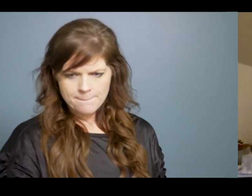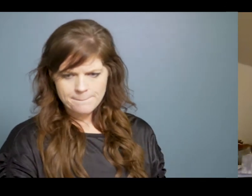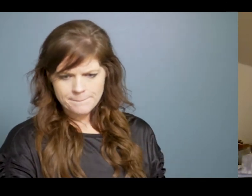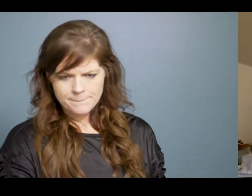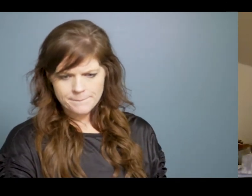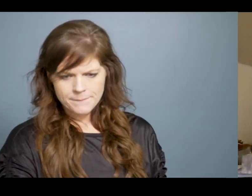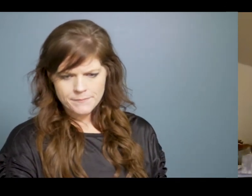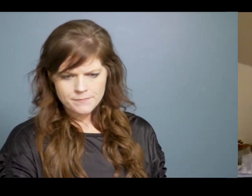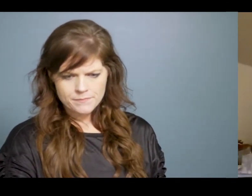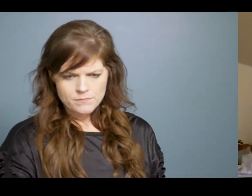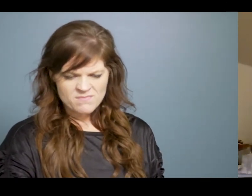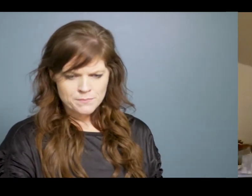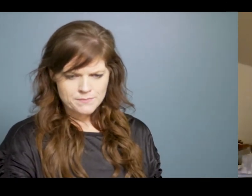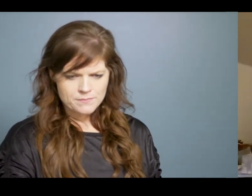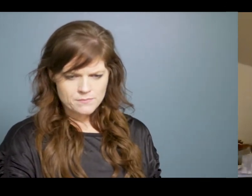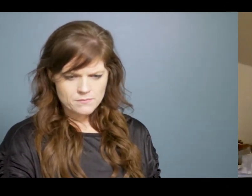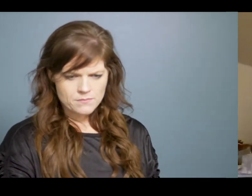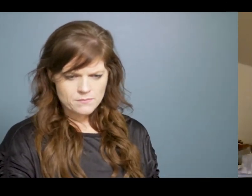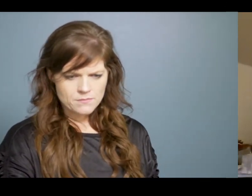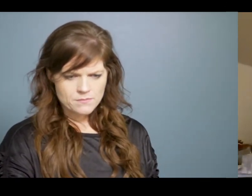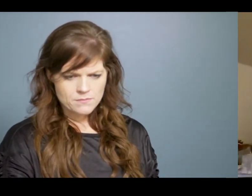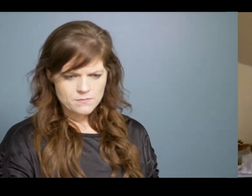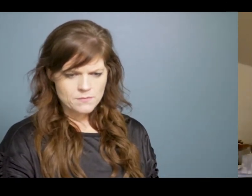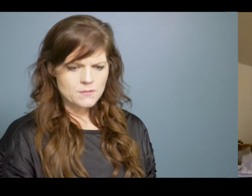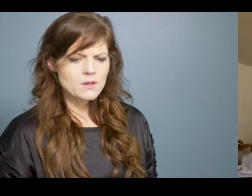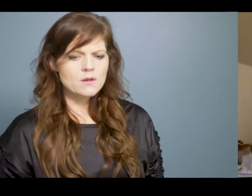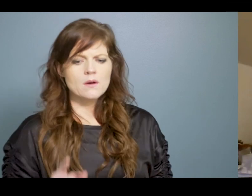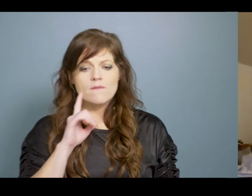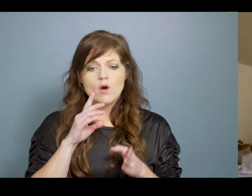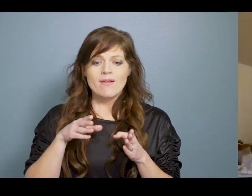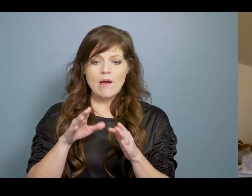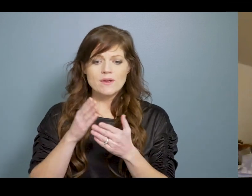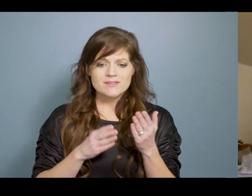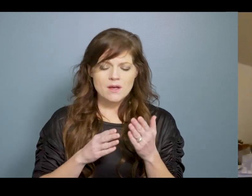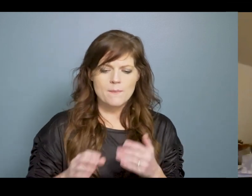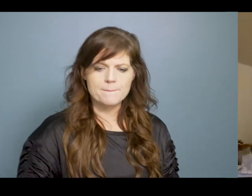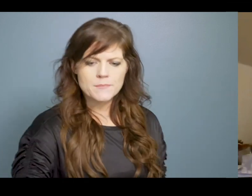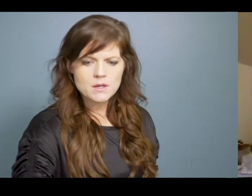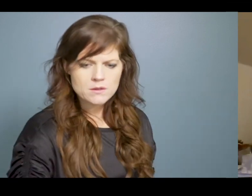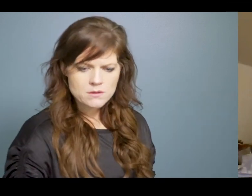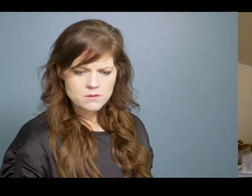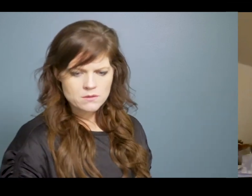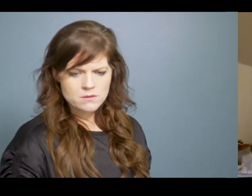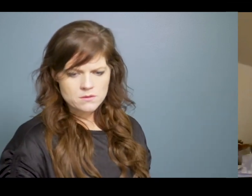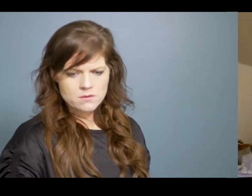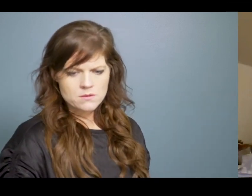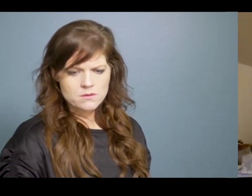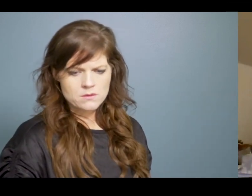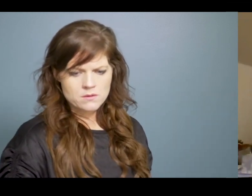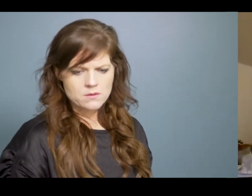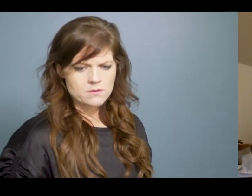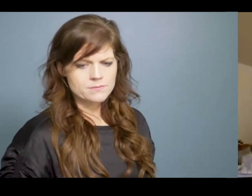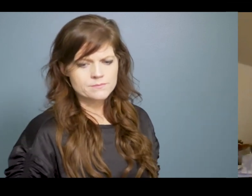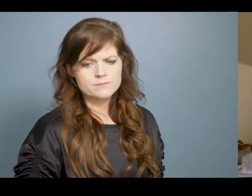it's a fine line between allowing, for some social discord, people